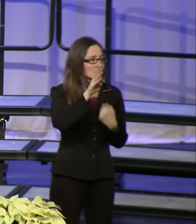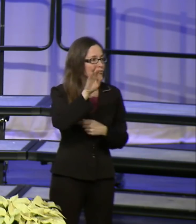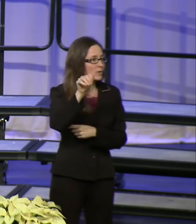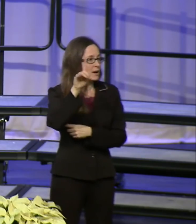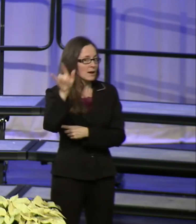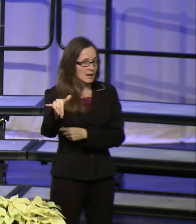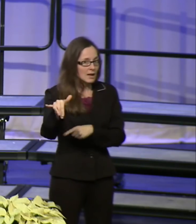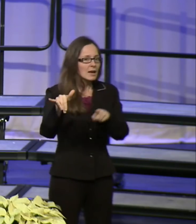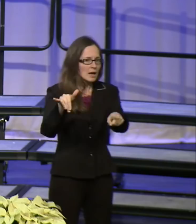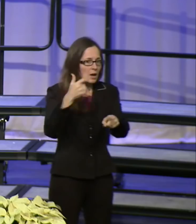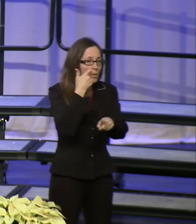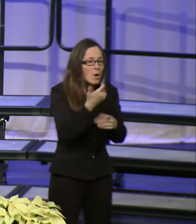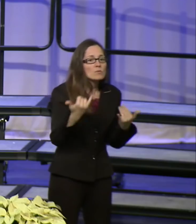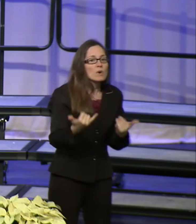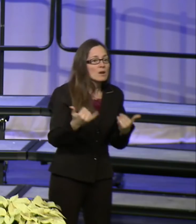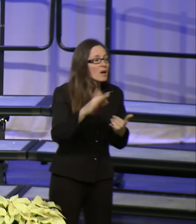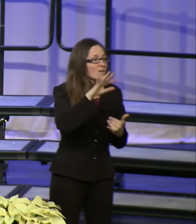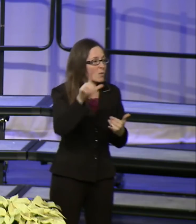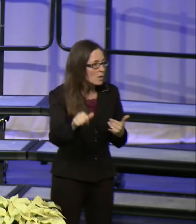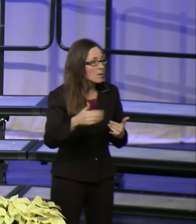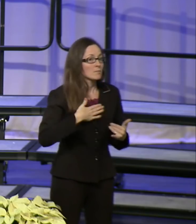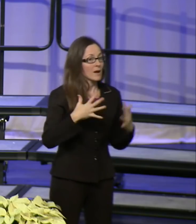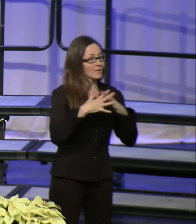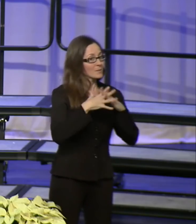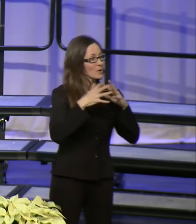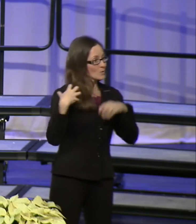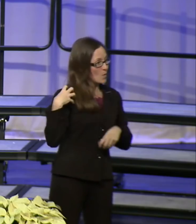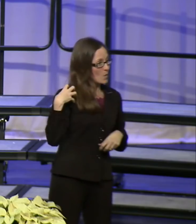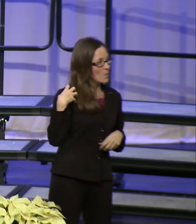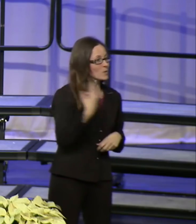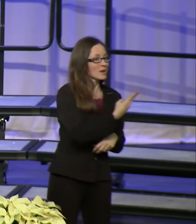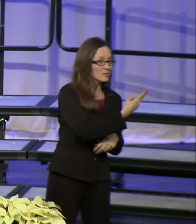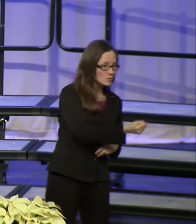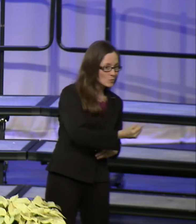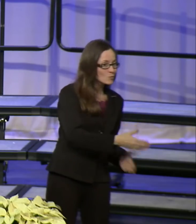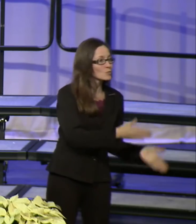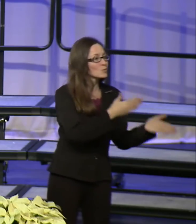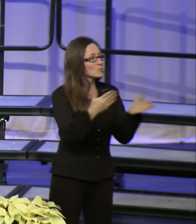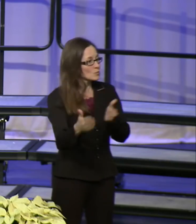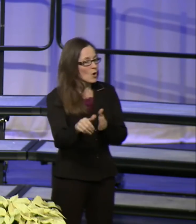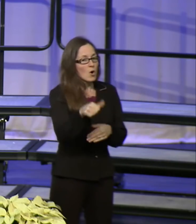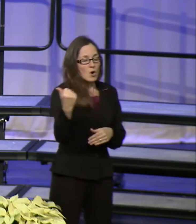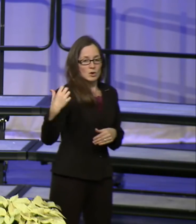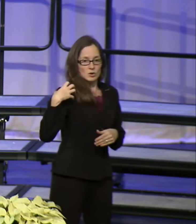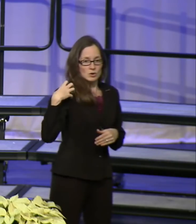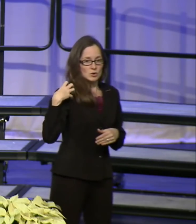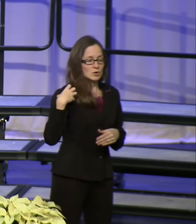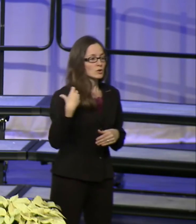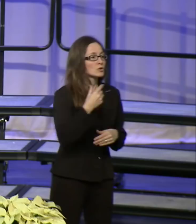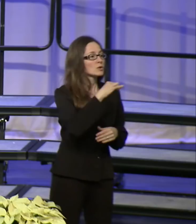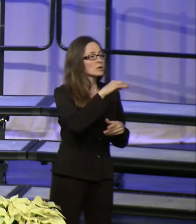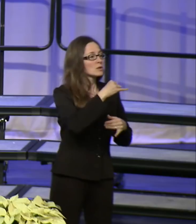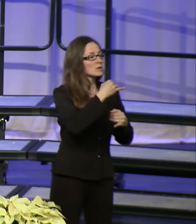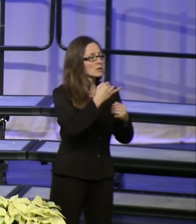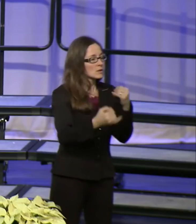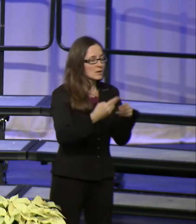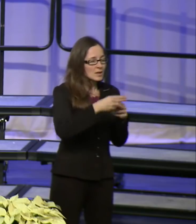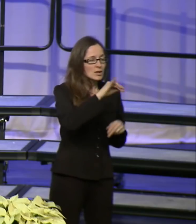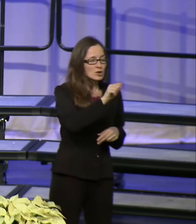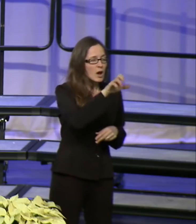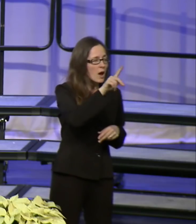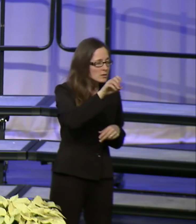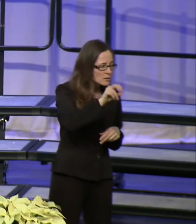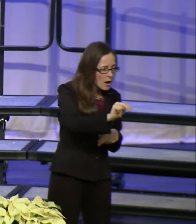My football coaches at High Point High School, my defensive back coach, Coach Marvin Jackson, my defensive coordinator, Coach Patrick Burns, and of